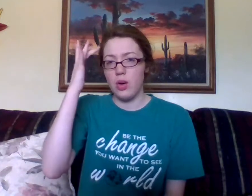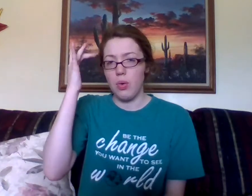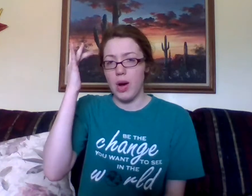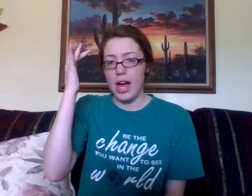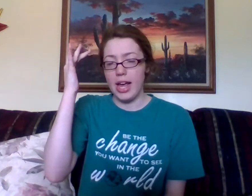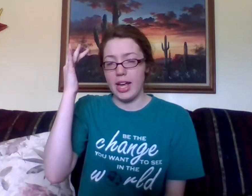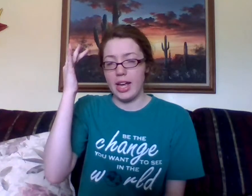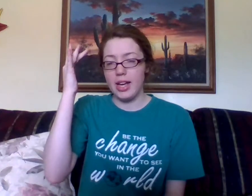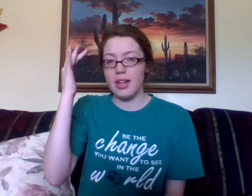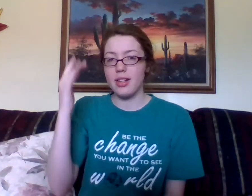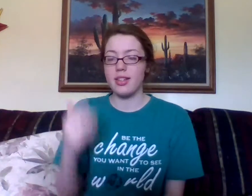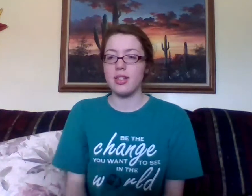Why?